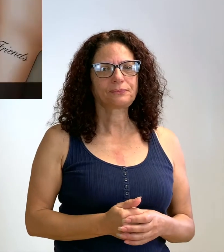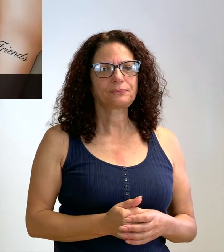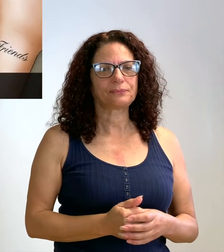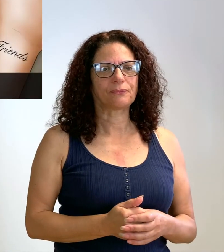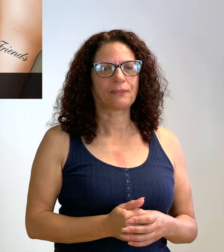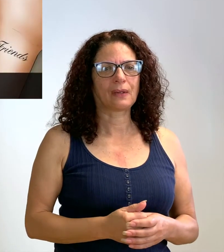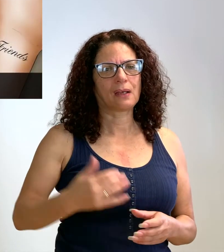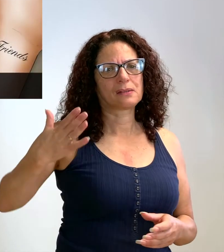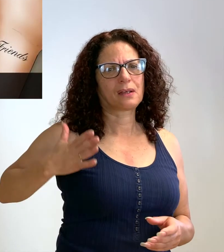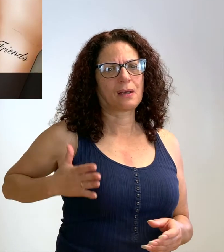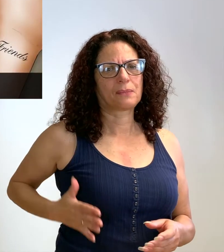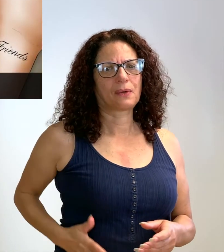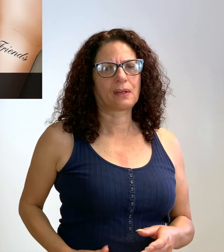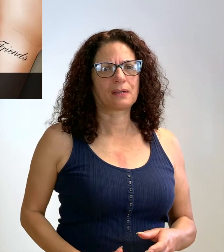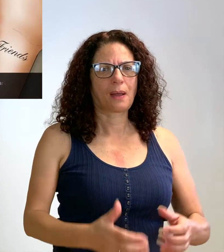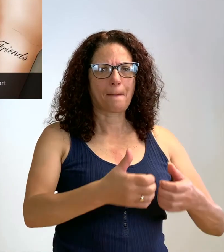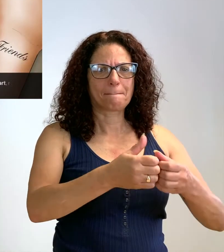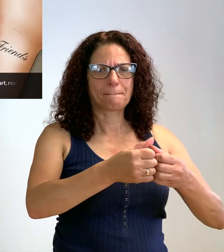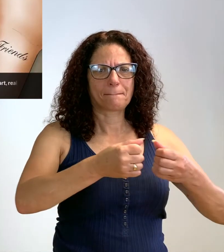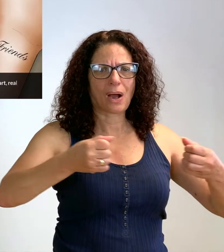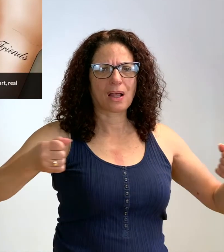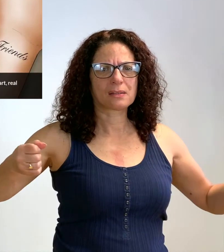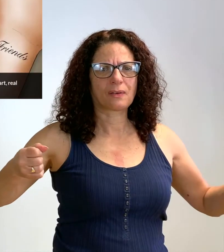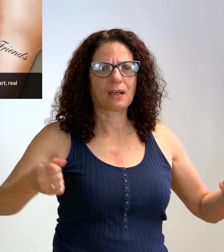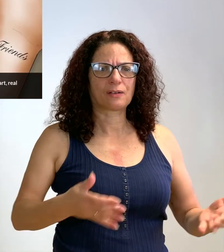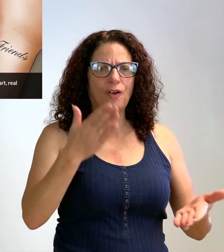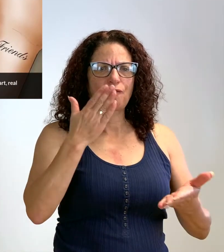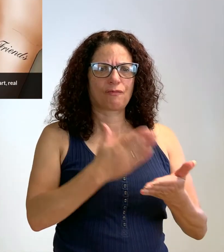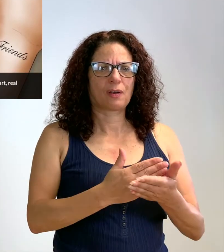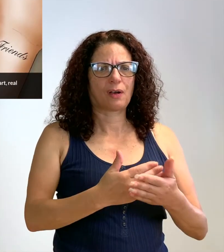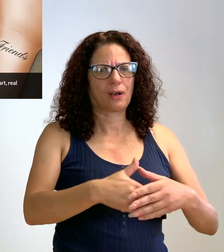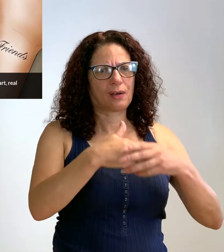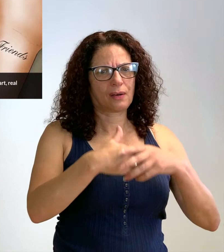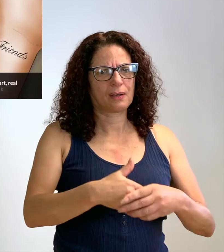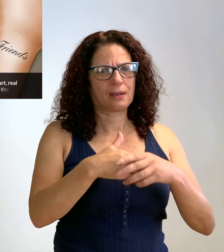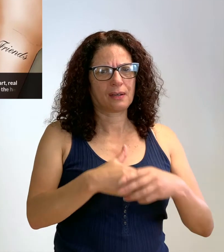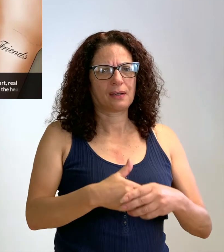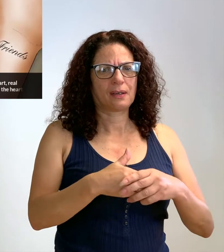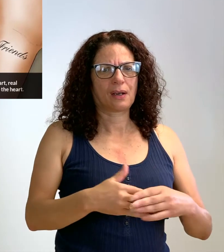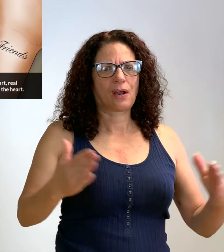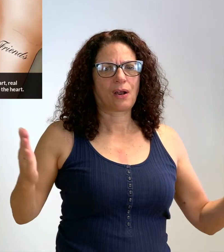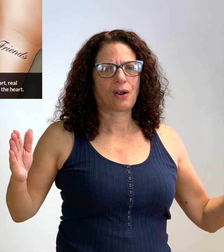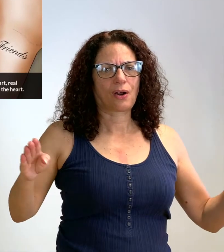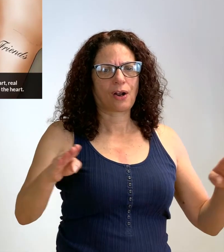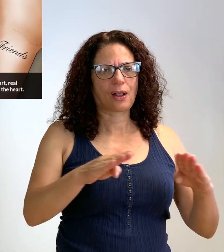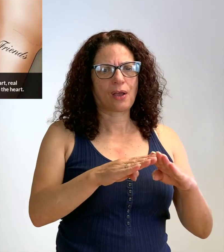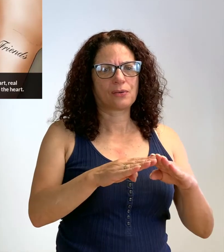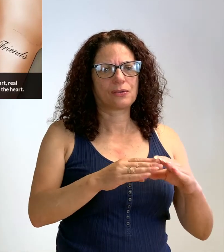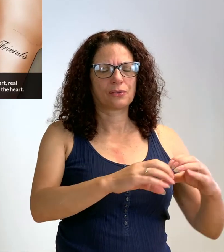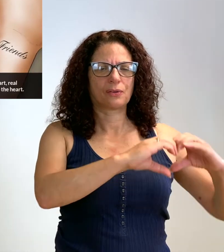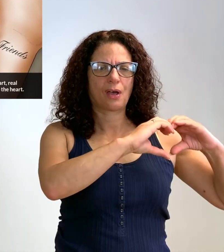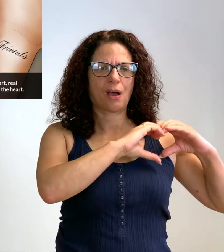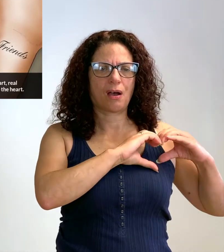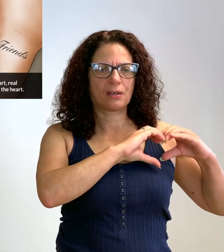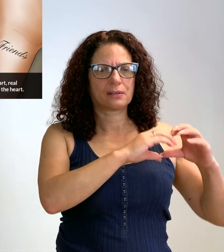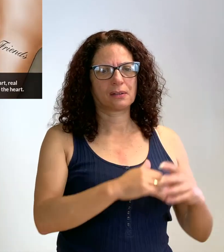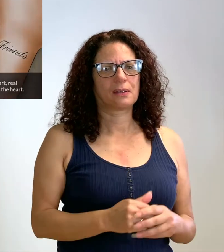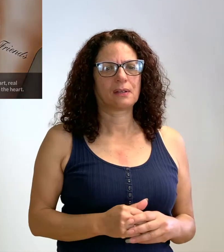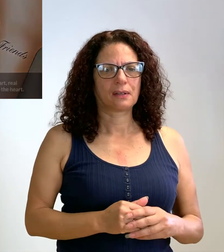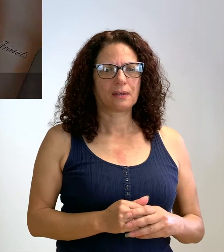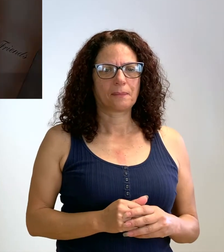Side by side, a mile apart, real friends are always close to the heart.